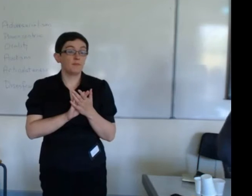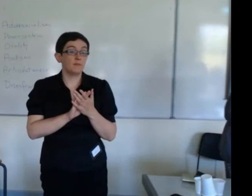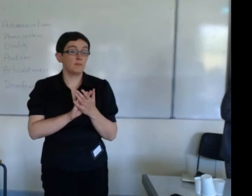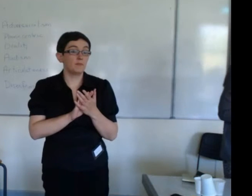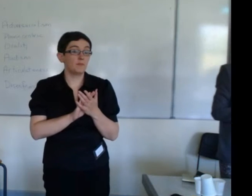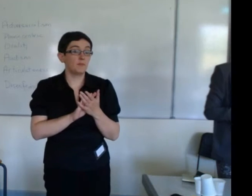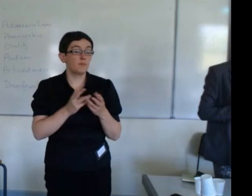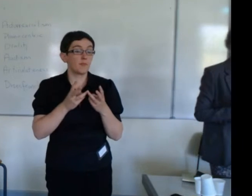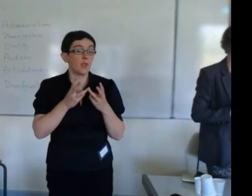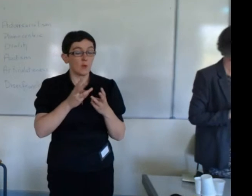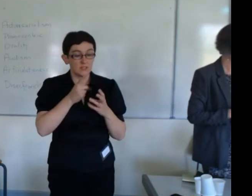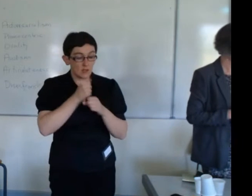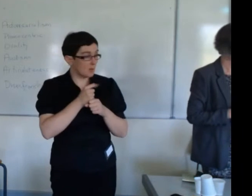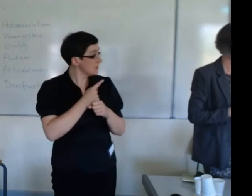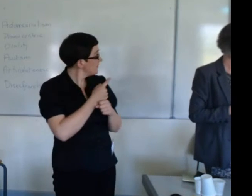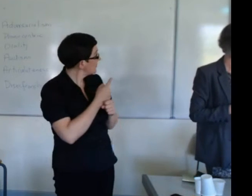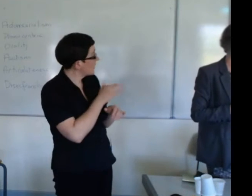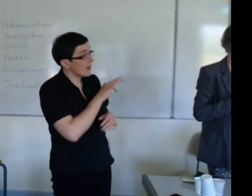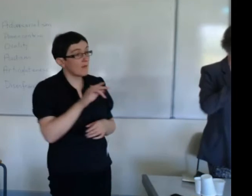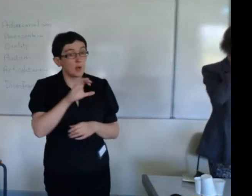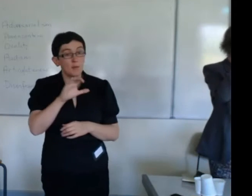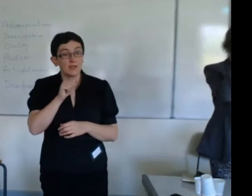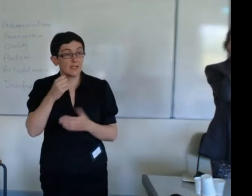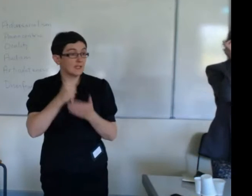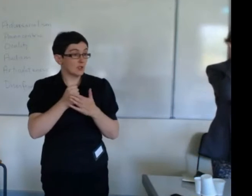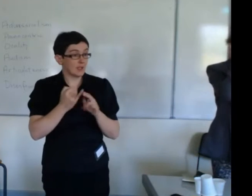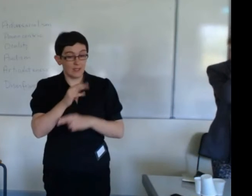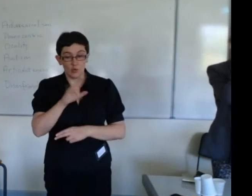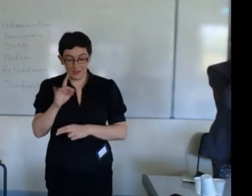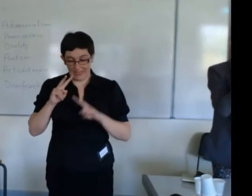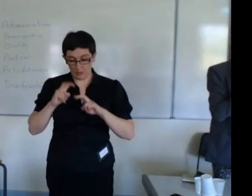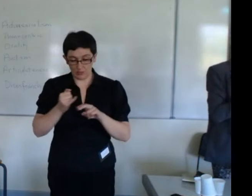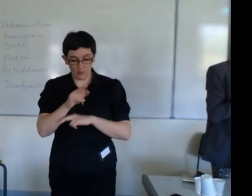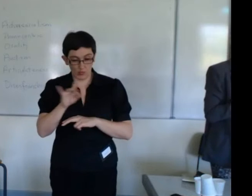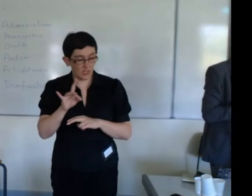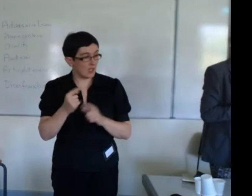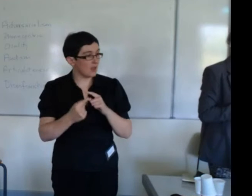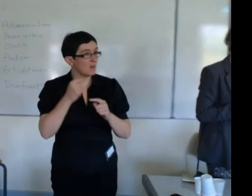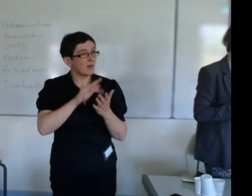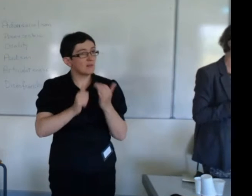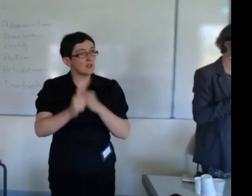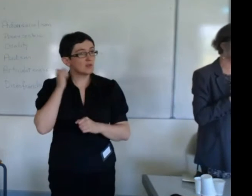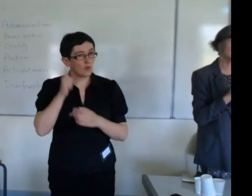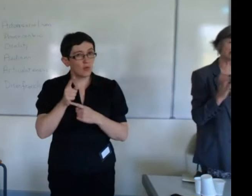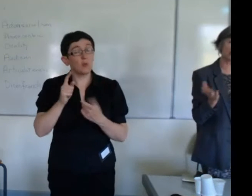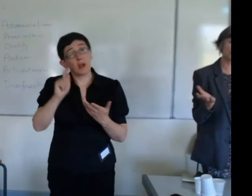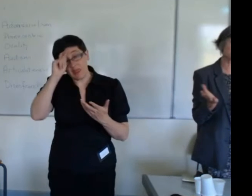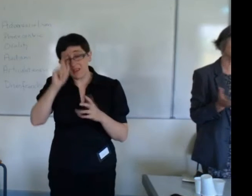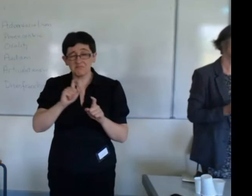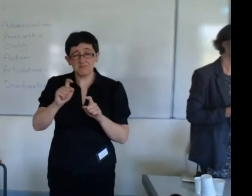I wanted to talk about, and this is from a case study from the UK research that was done about 15 years ago, but I'd say it still holds.